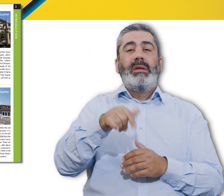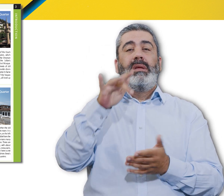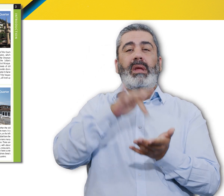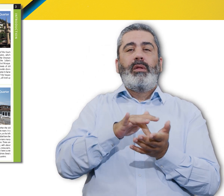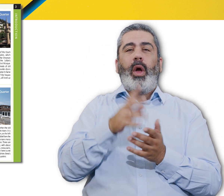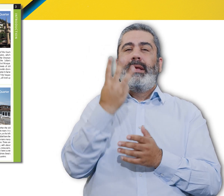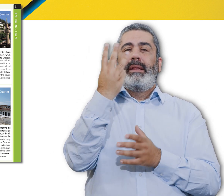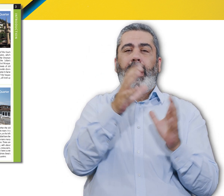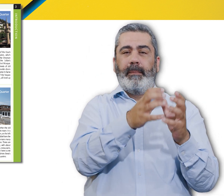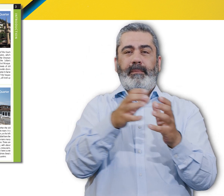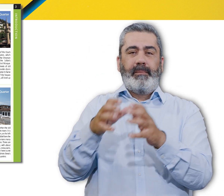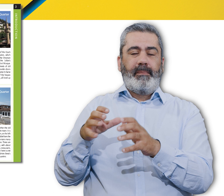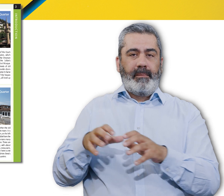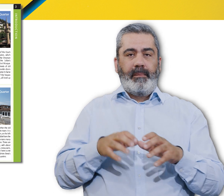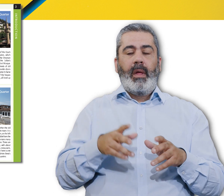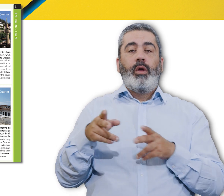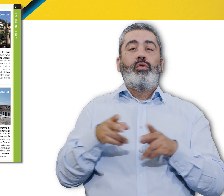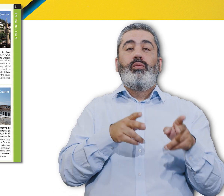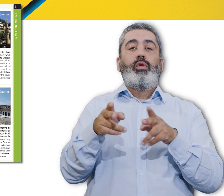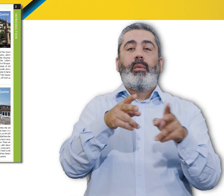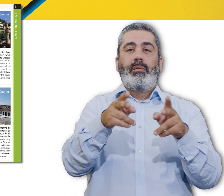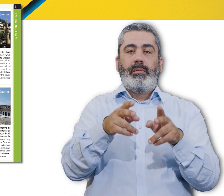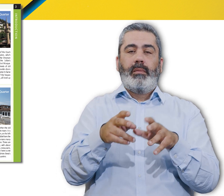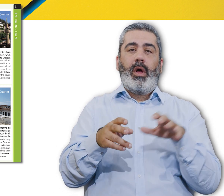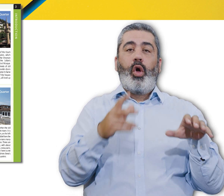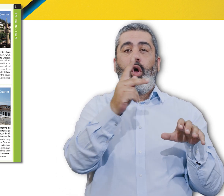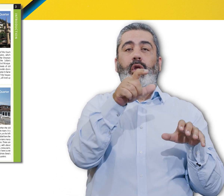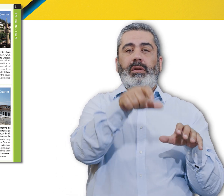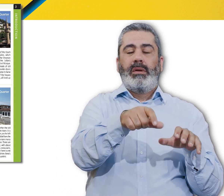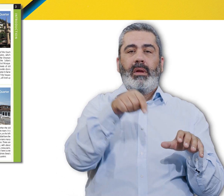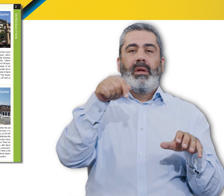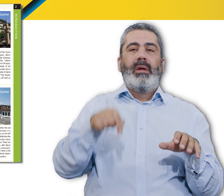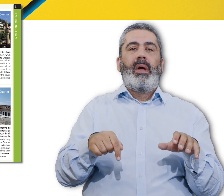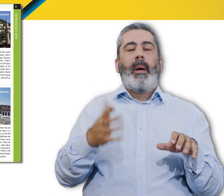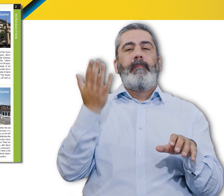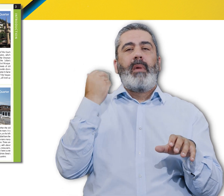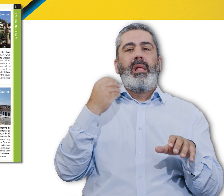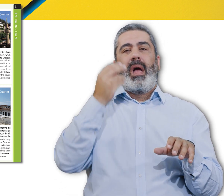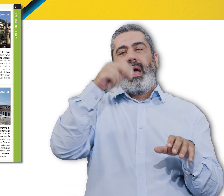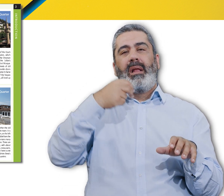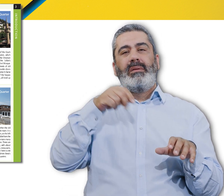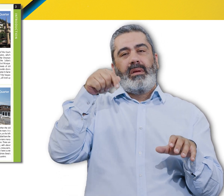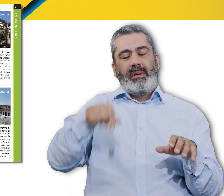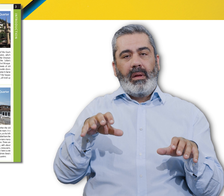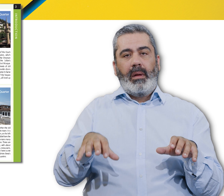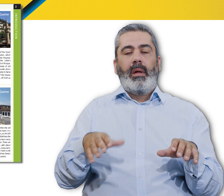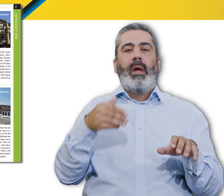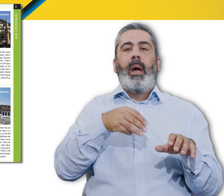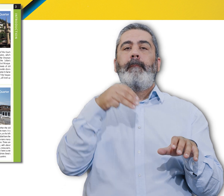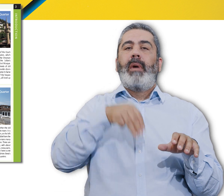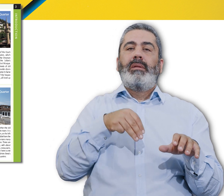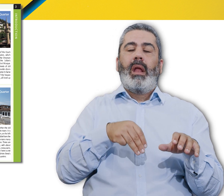city, see map on the left, which today consists of 3 quarters divided by the Esm River, Gorica, Little Mountain in Old